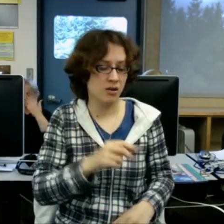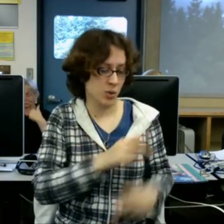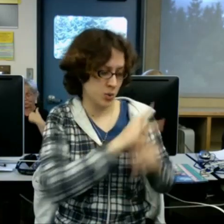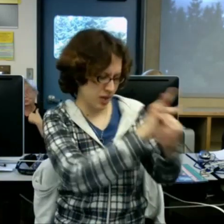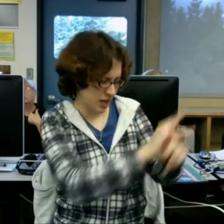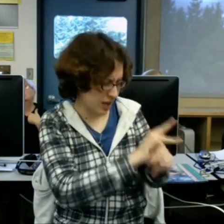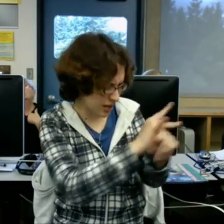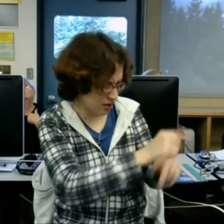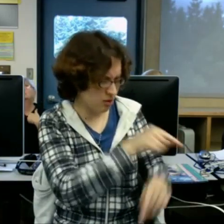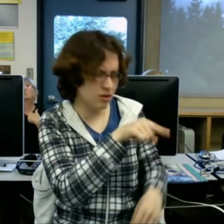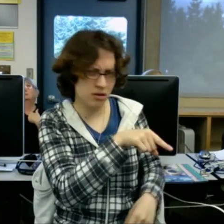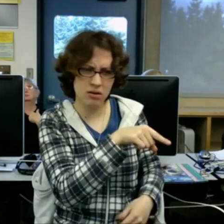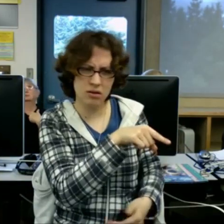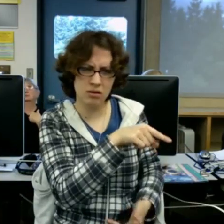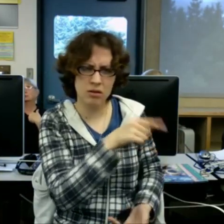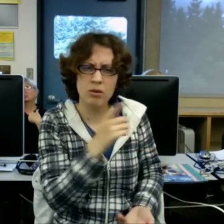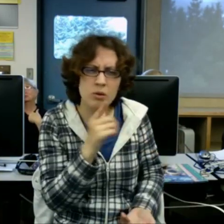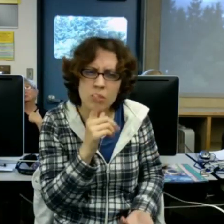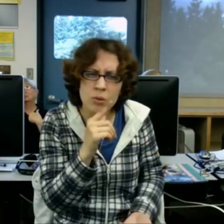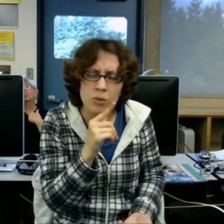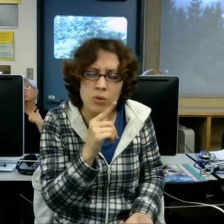to. So who took care of him?